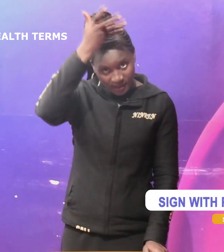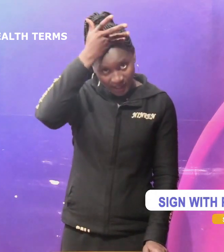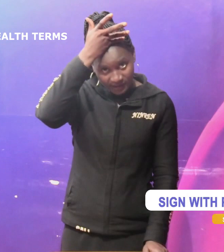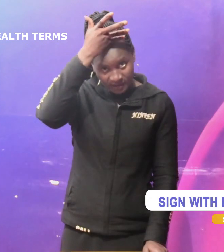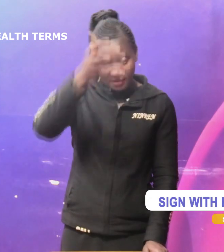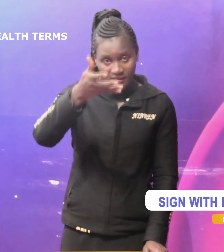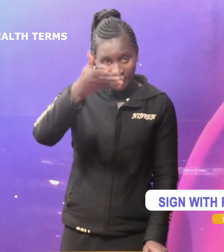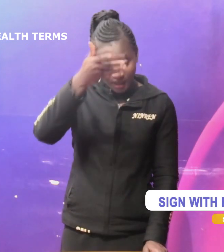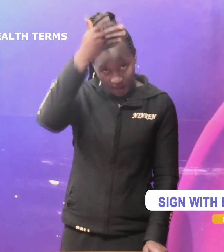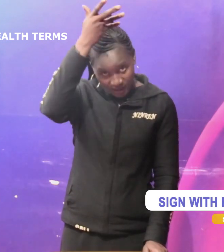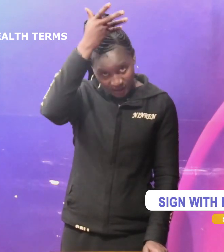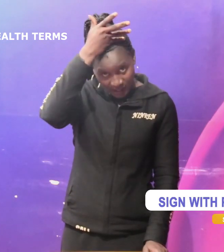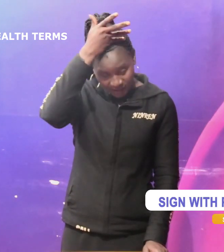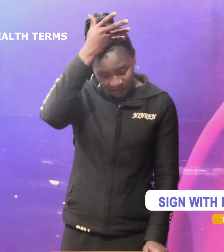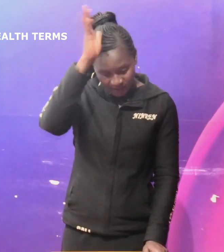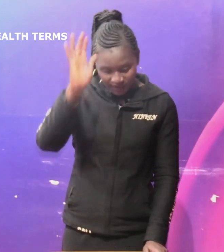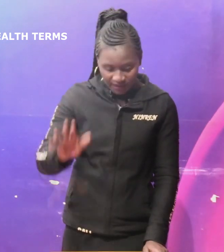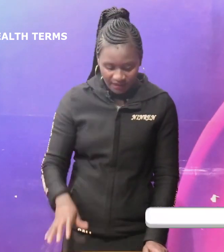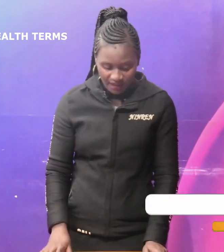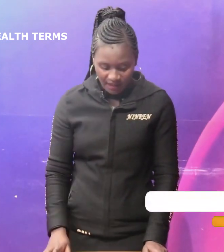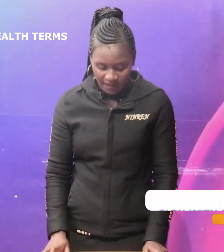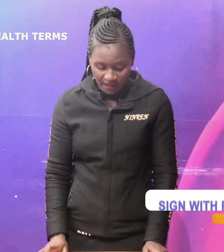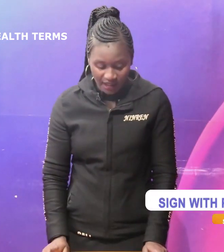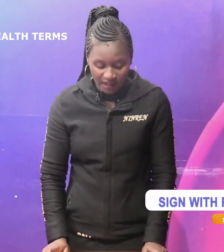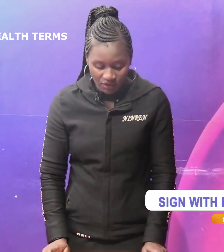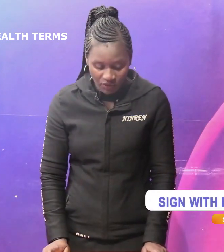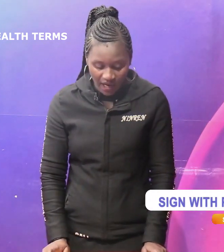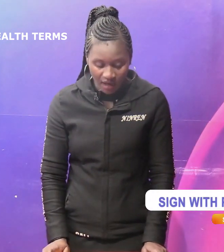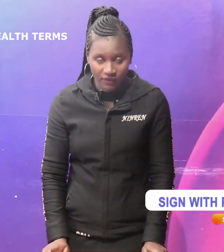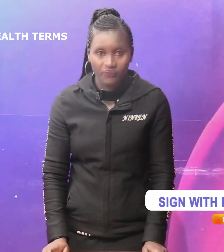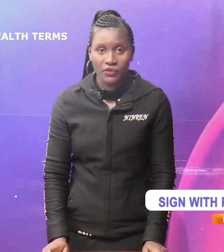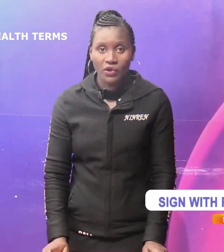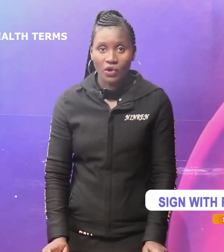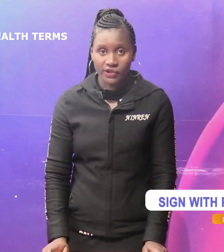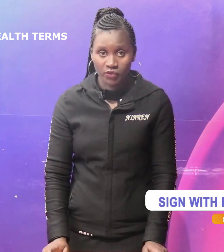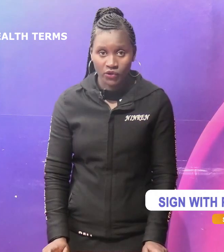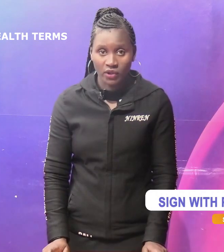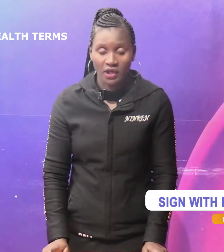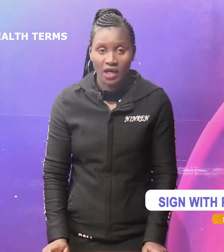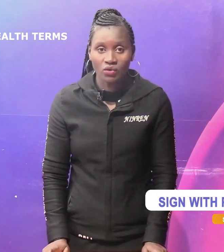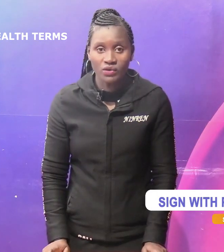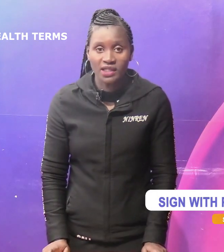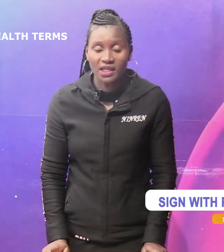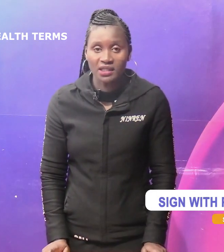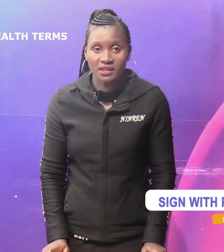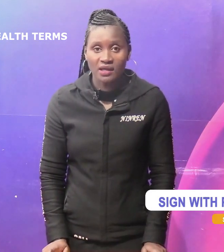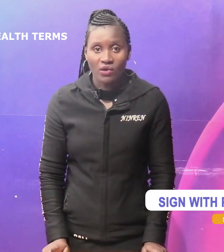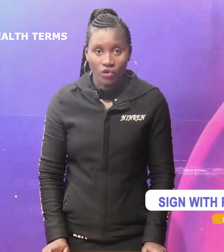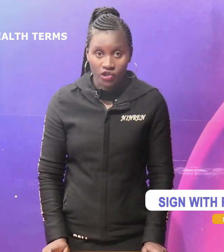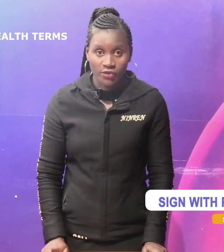Nurse. Nurse. And then we have hospital. How do we sign it? Hospital.